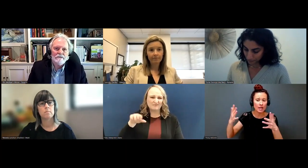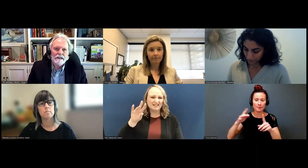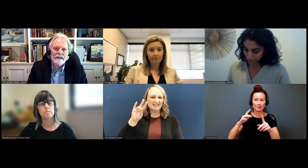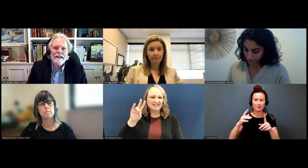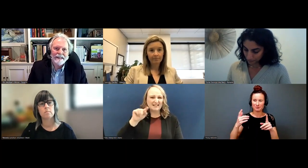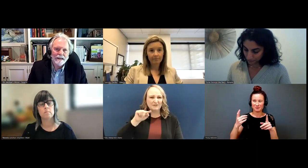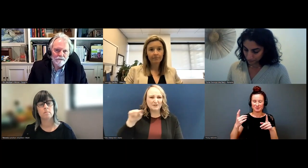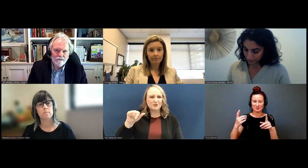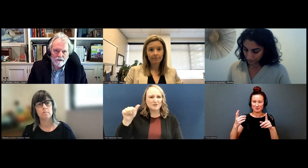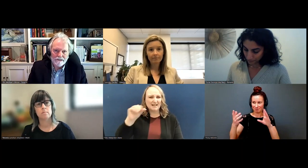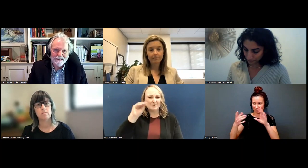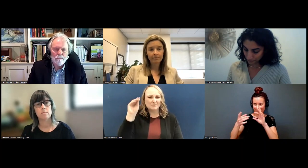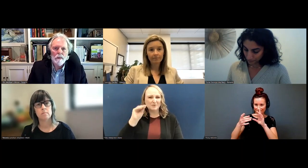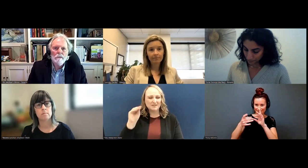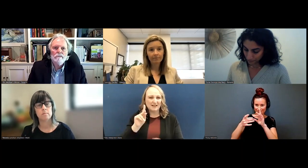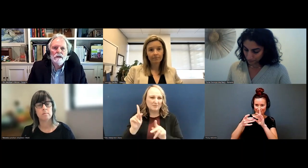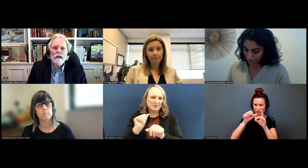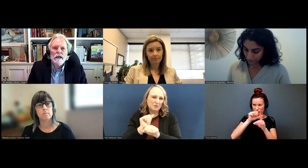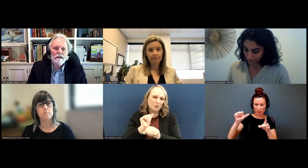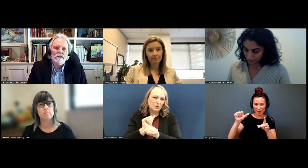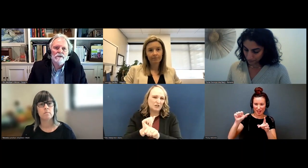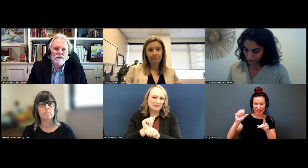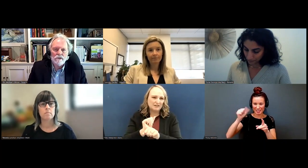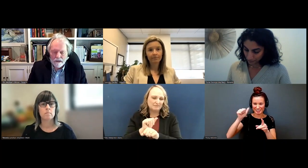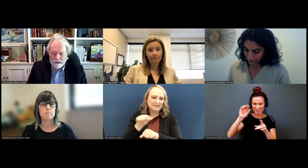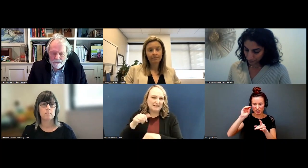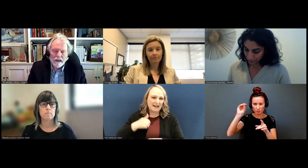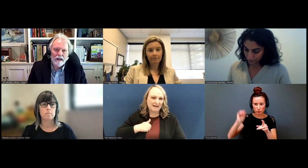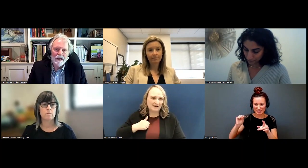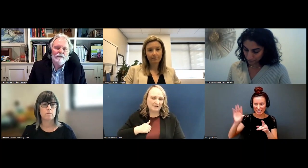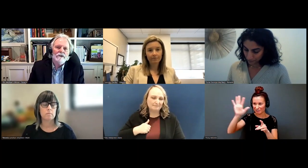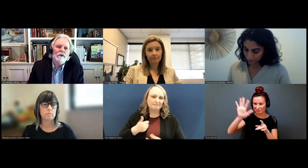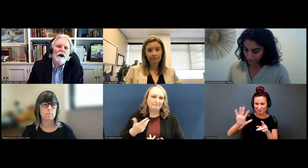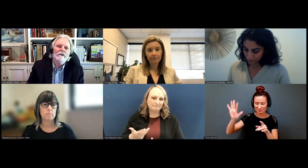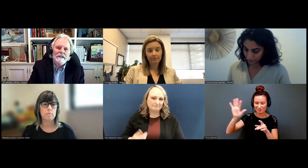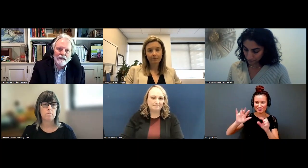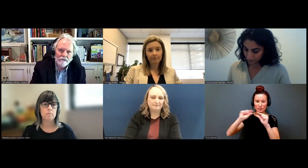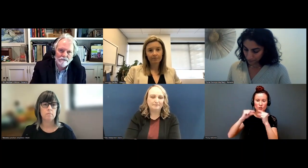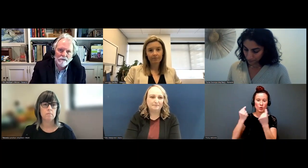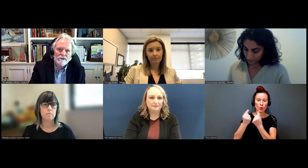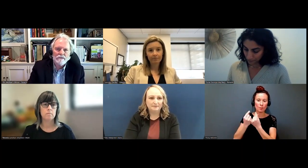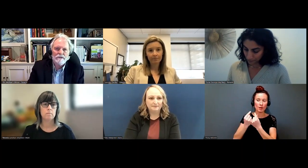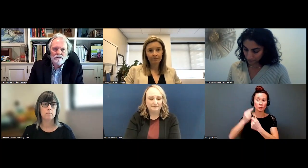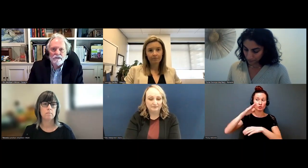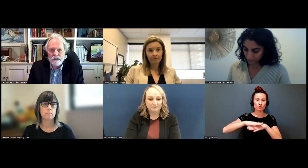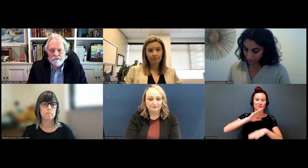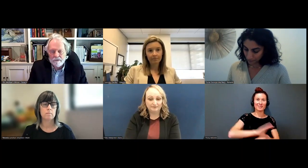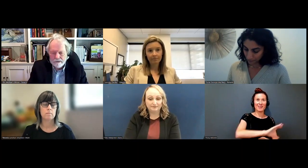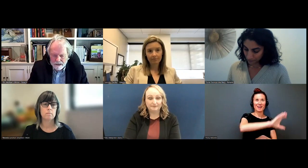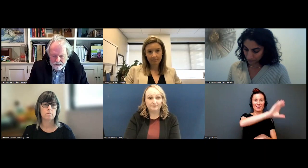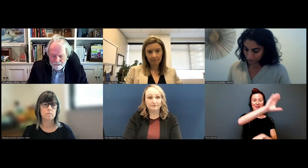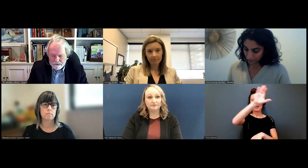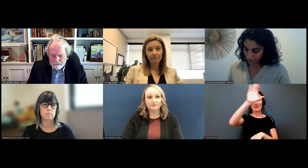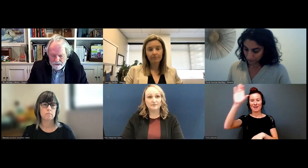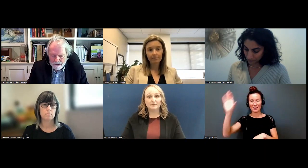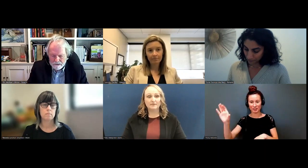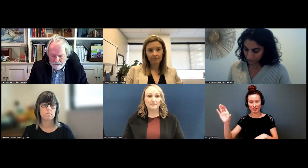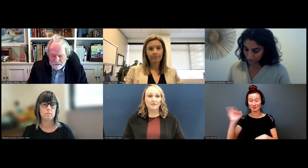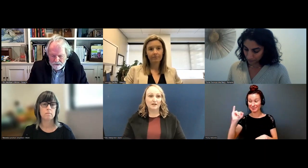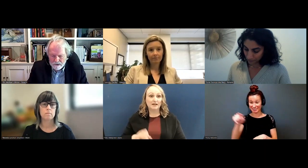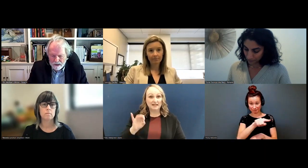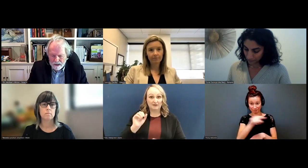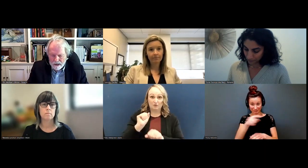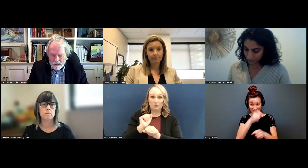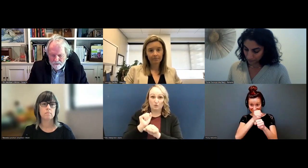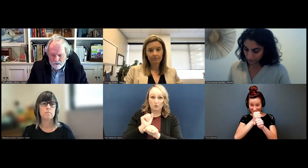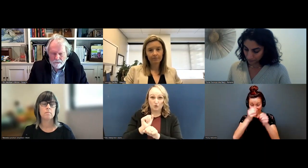10% of the Canadian labor force. And it's also, and if you are in the labor force, you have to have the labor force attachment to be eligible.